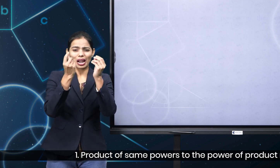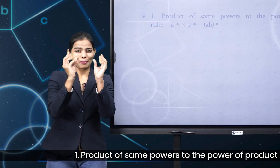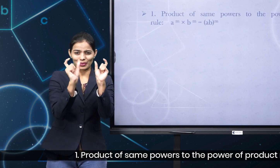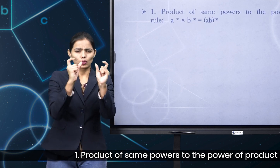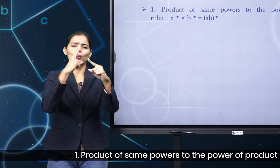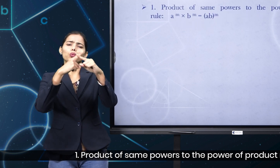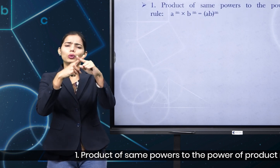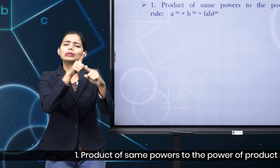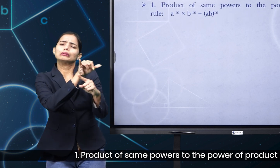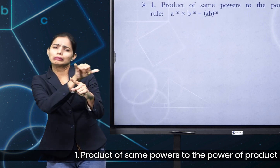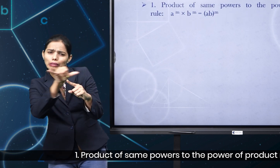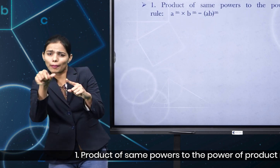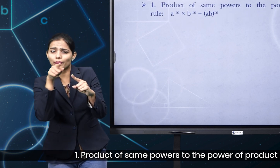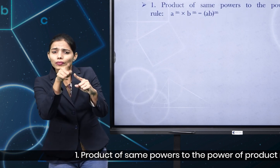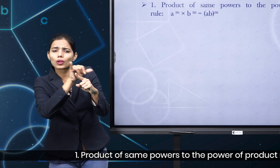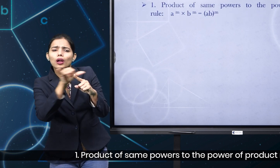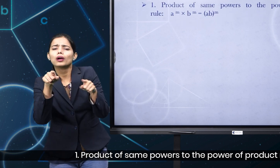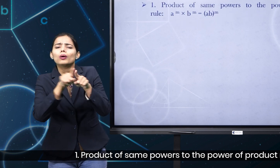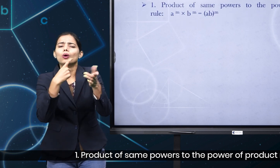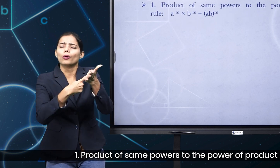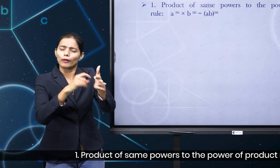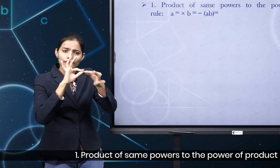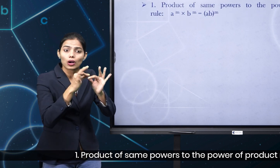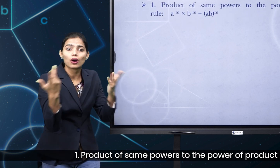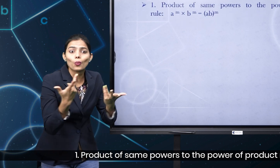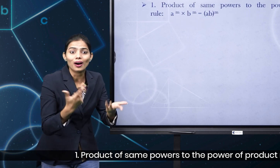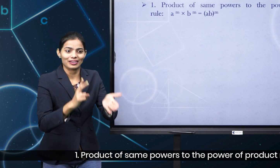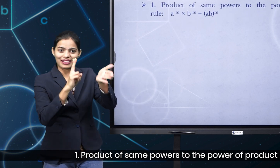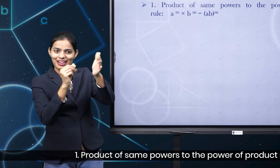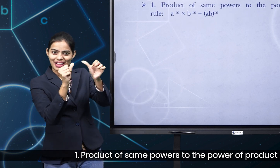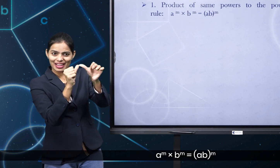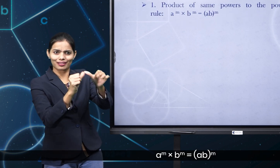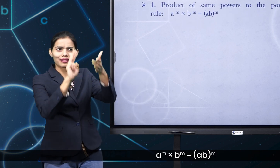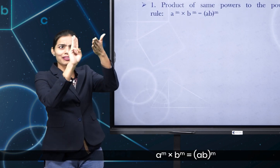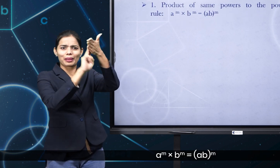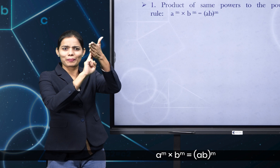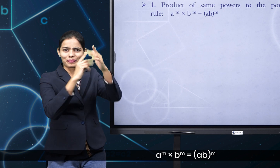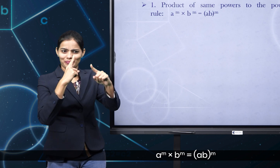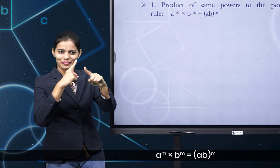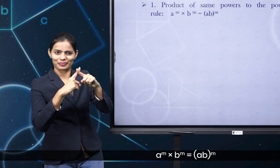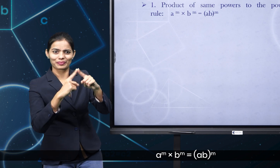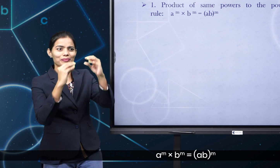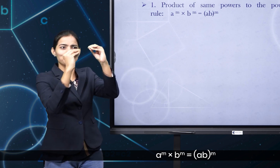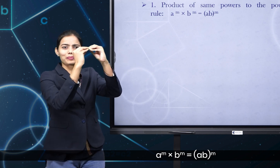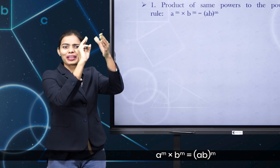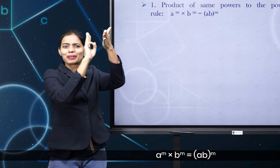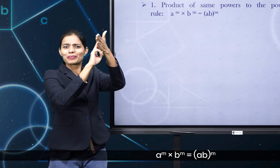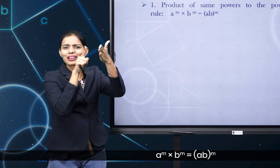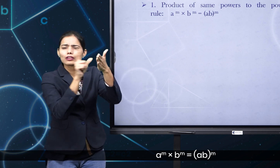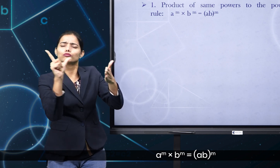Number 1. Product of same powers to the power of product rule. A to the power m into b to the power m is